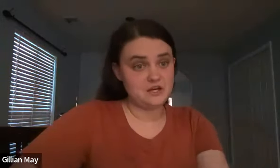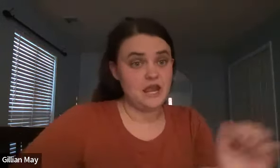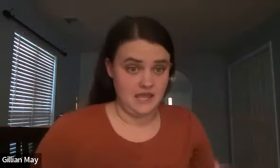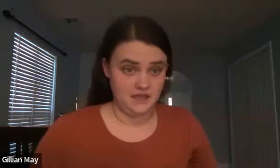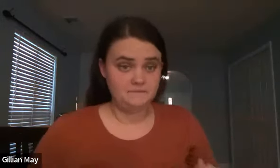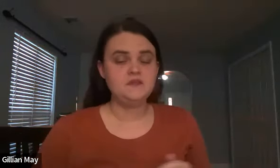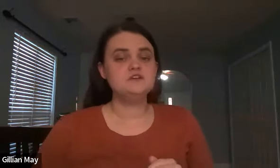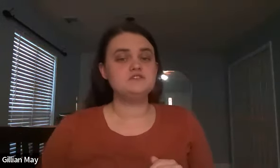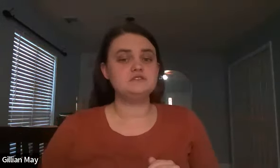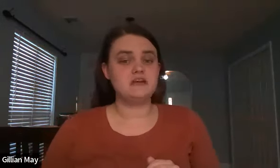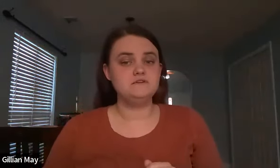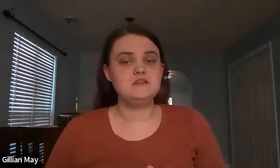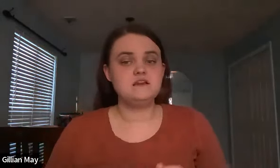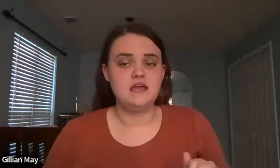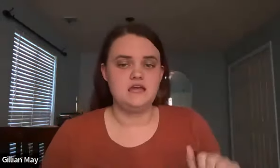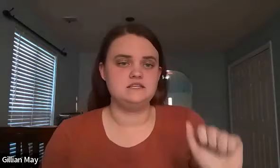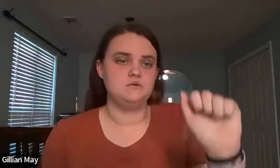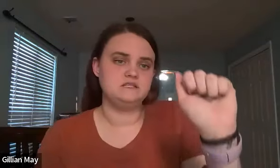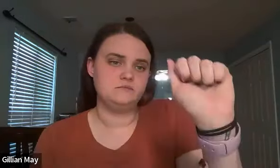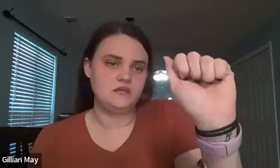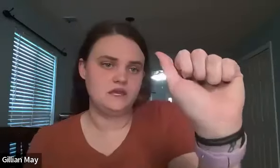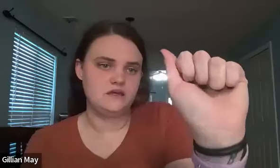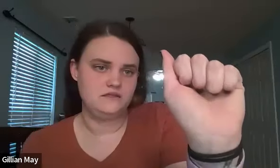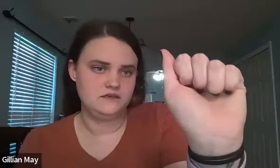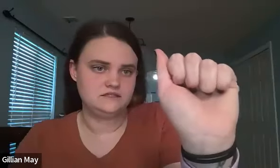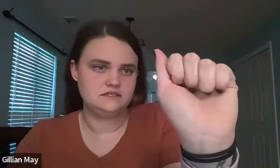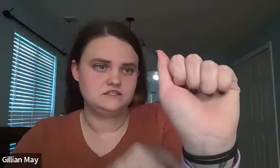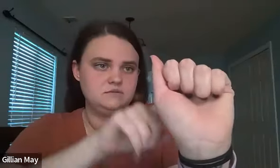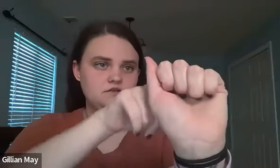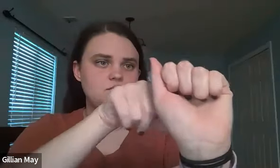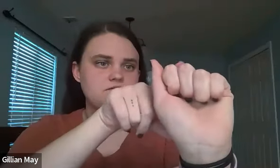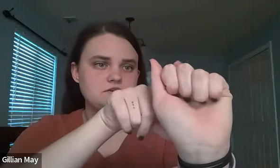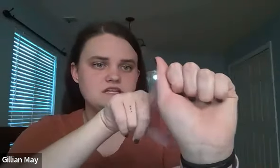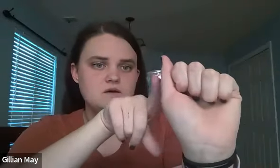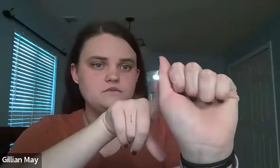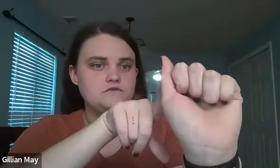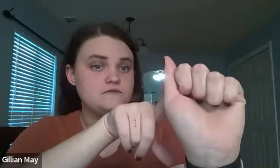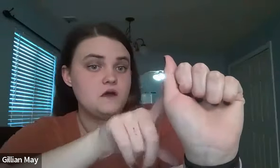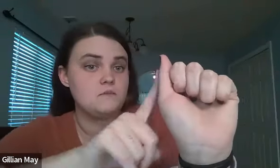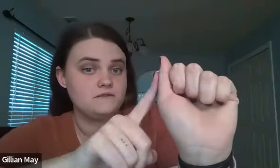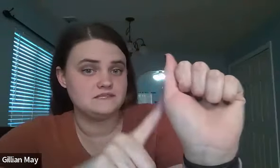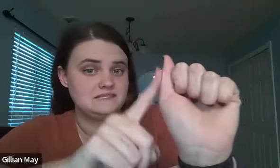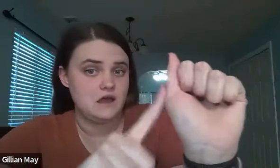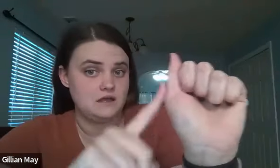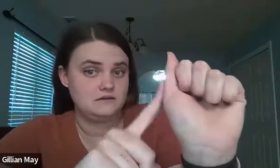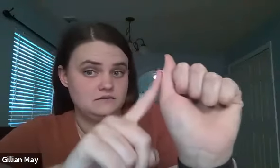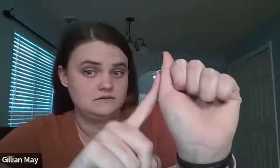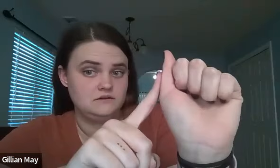letter A. So the sign for letter A is going to be this. It's going to be your forefingers down with your thumb on the side.